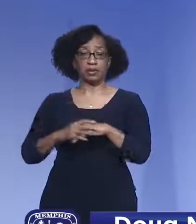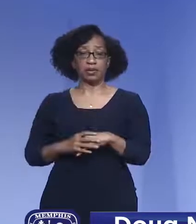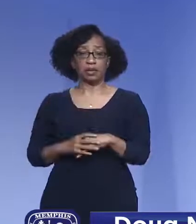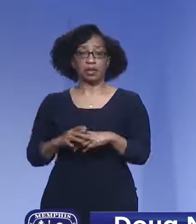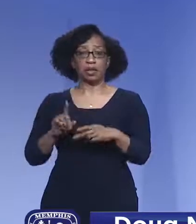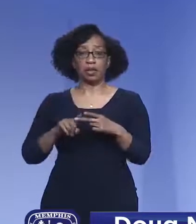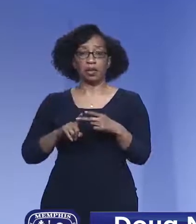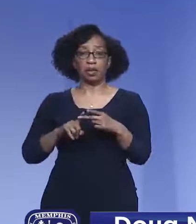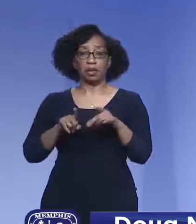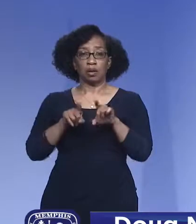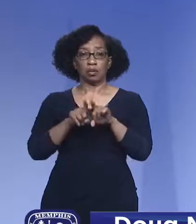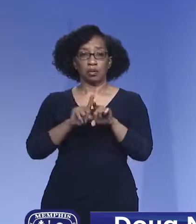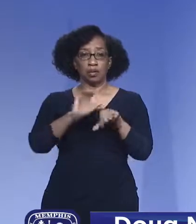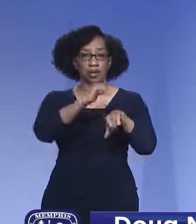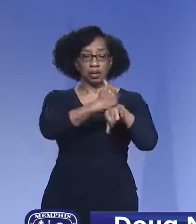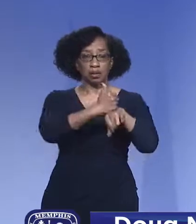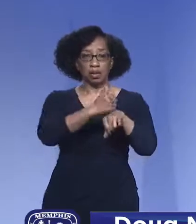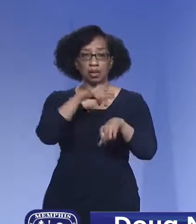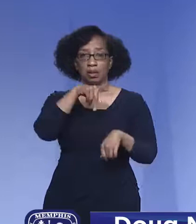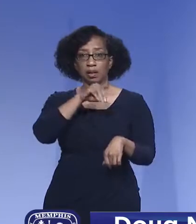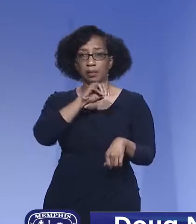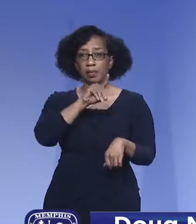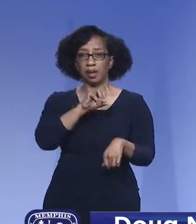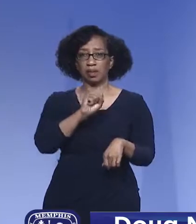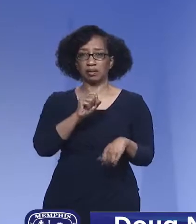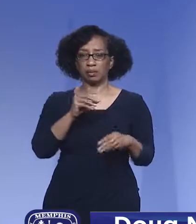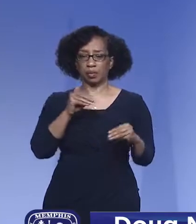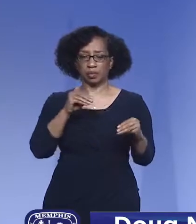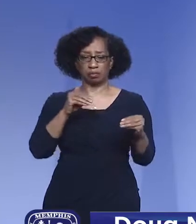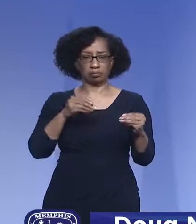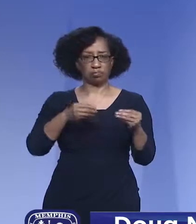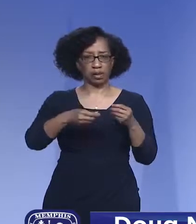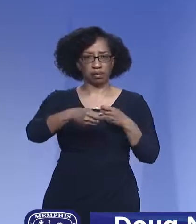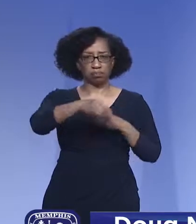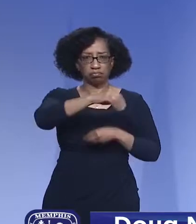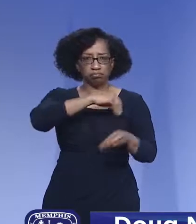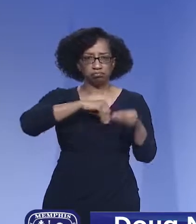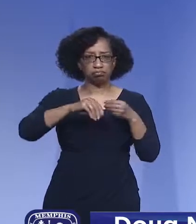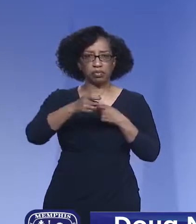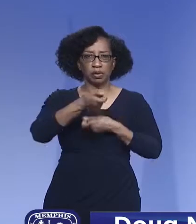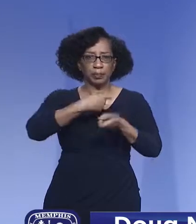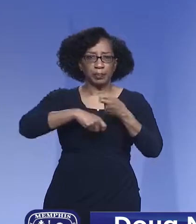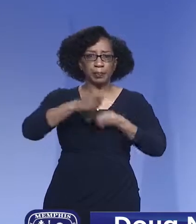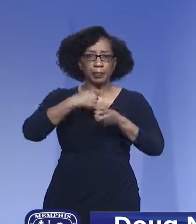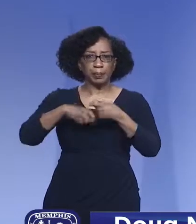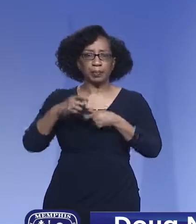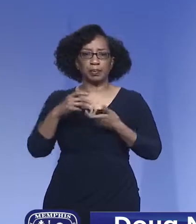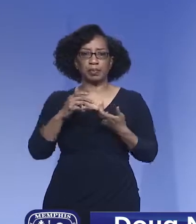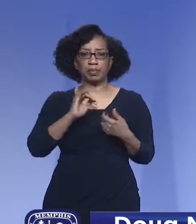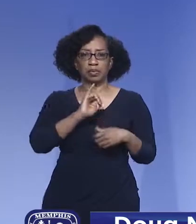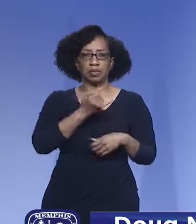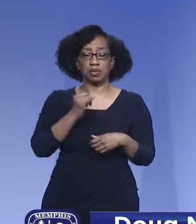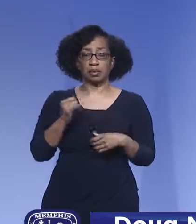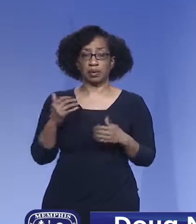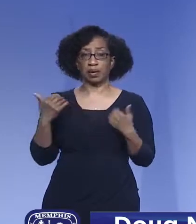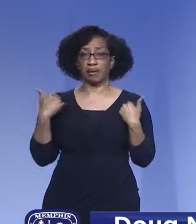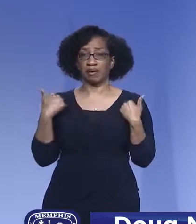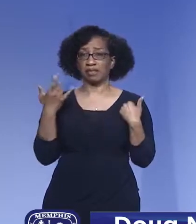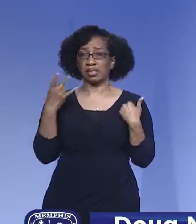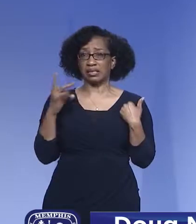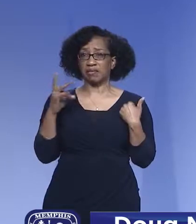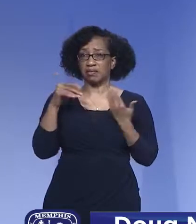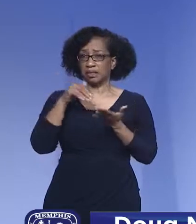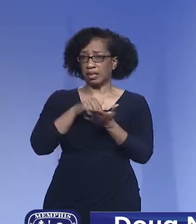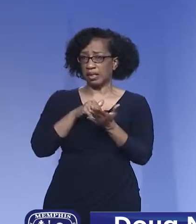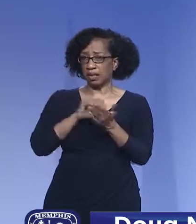We had rotated that around, so my best estimate is 2,000 to 3,000. I do know in our inventory today that we have in stock 17,000 doses